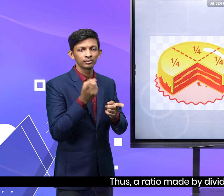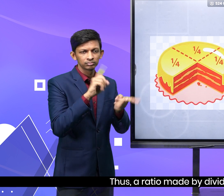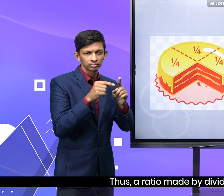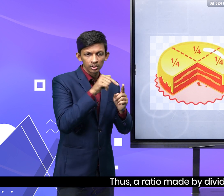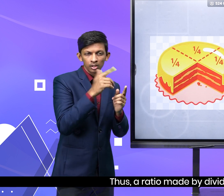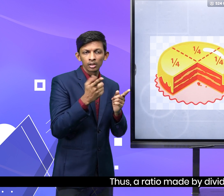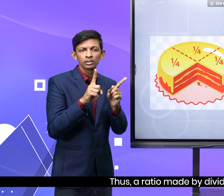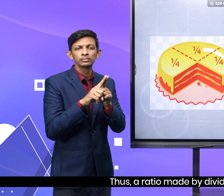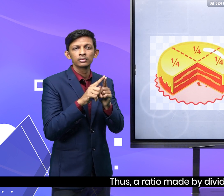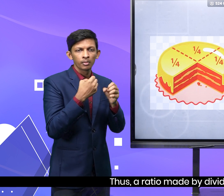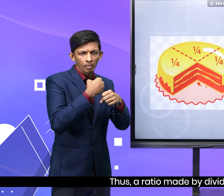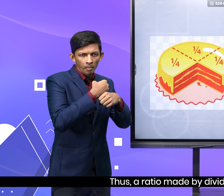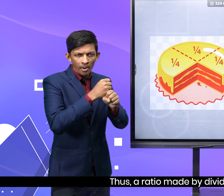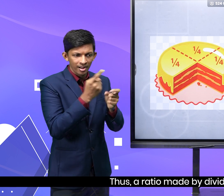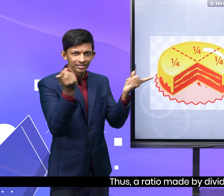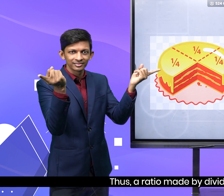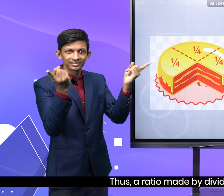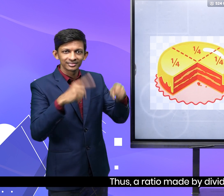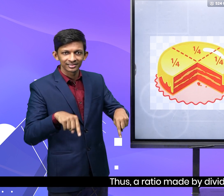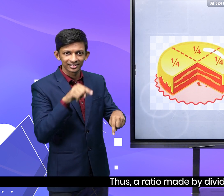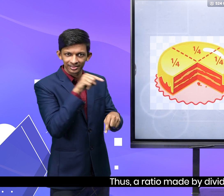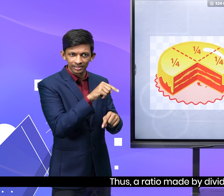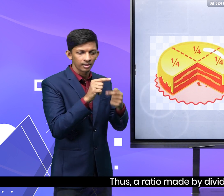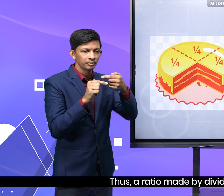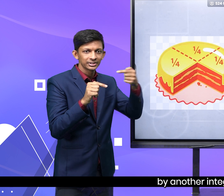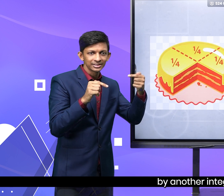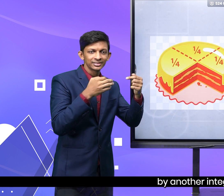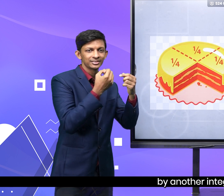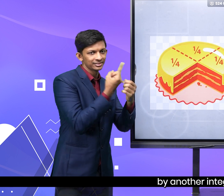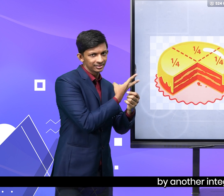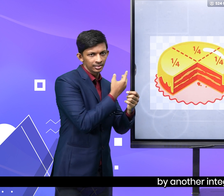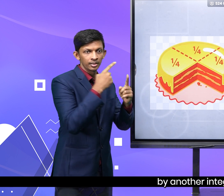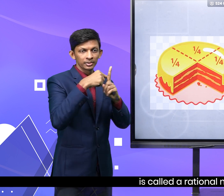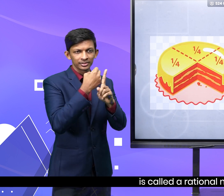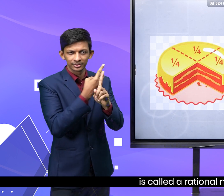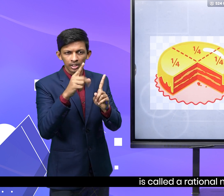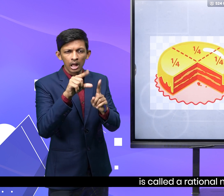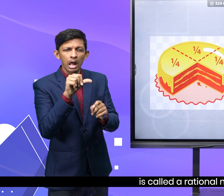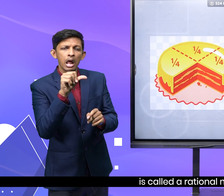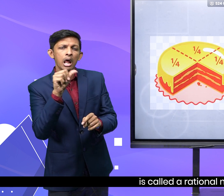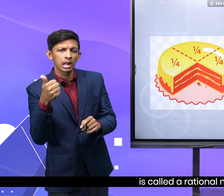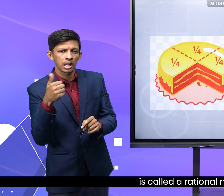Thus, a ratio made by dividing an integer by another integer is called a rational